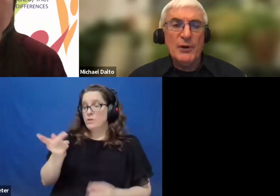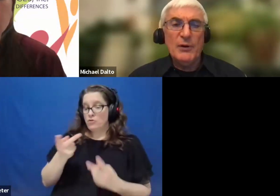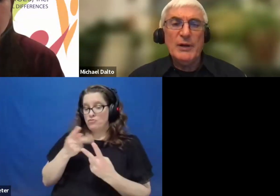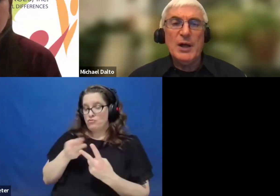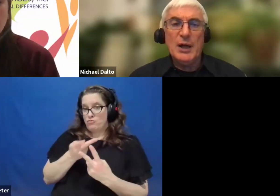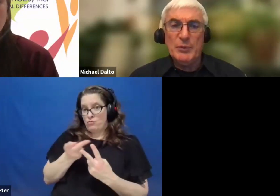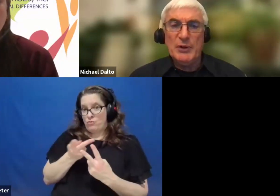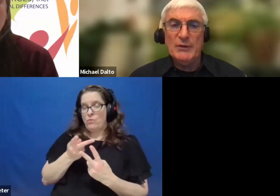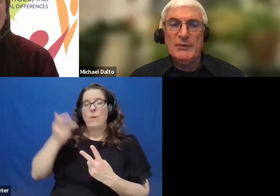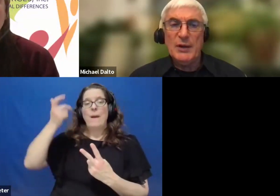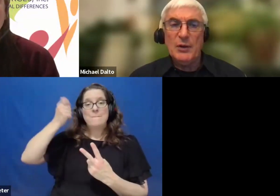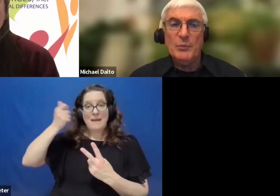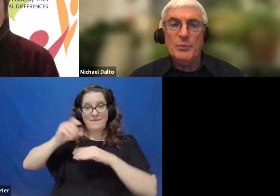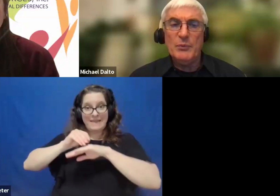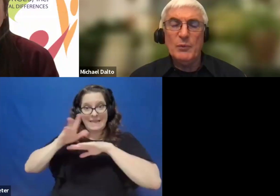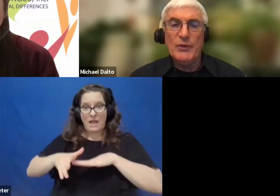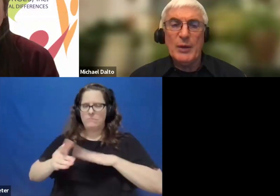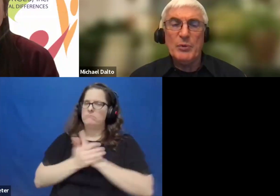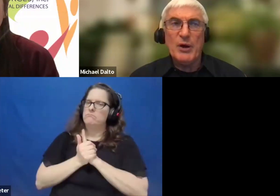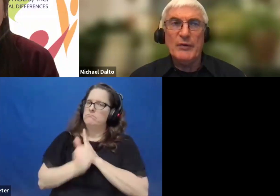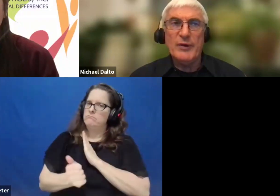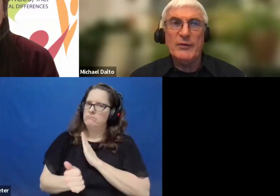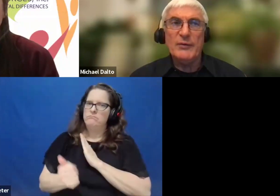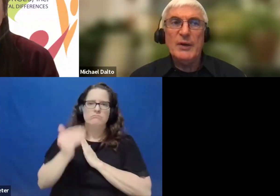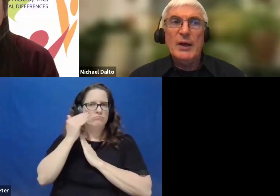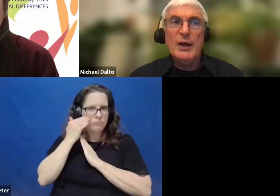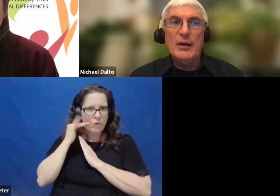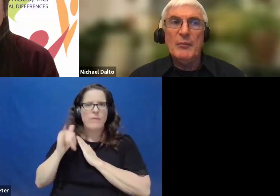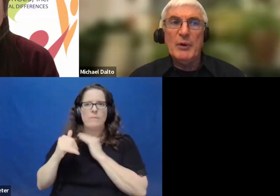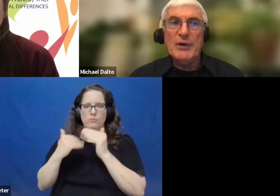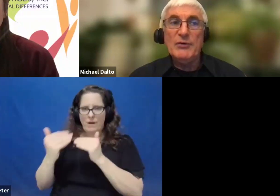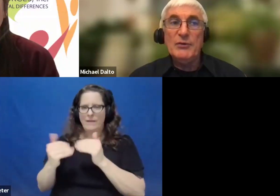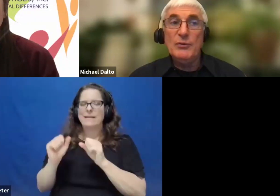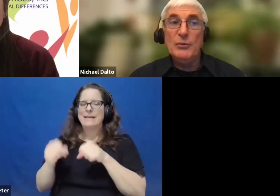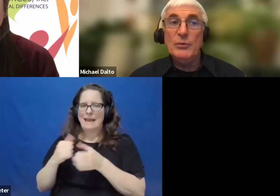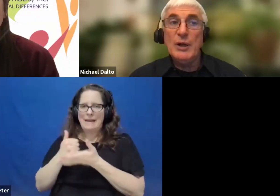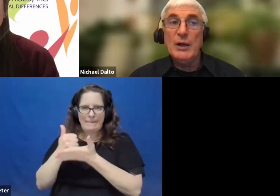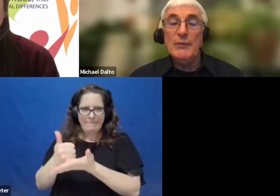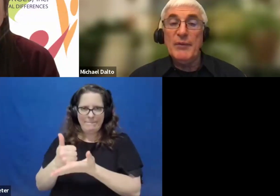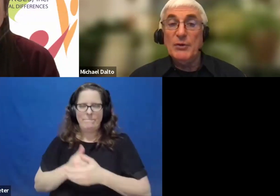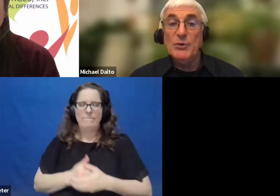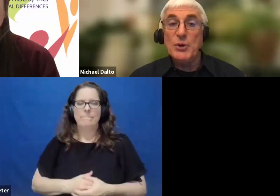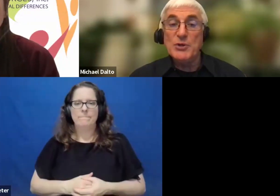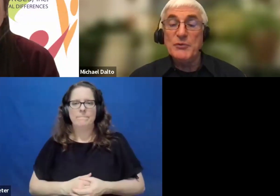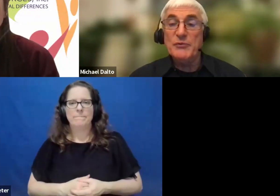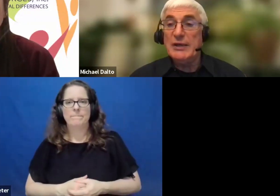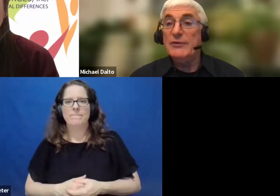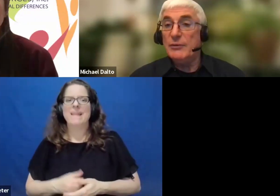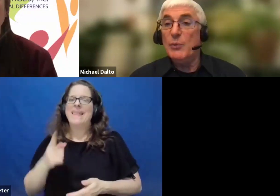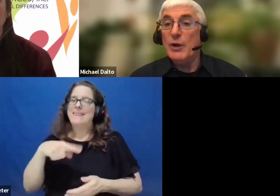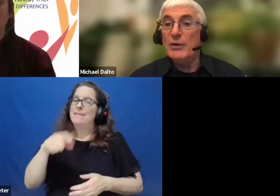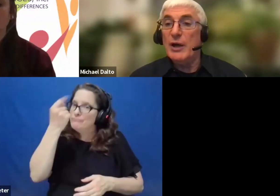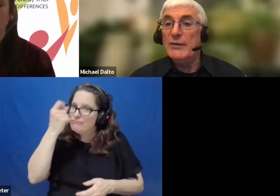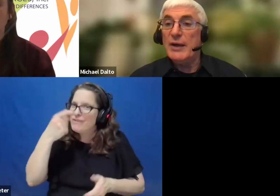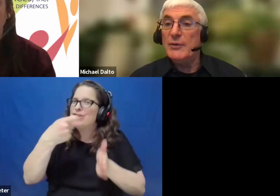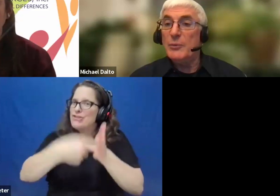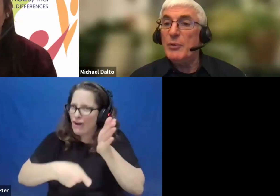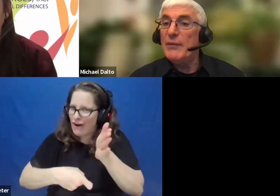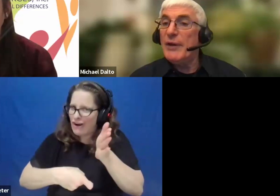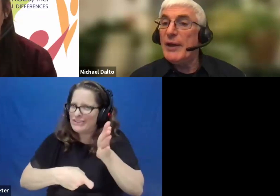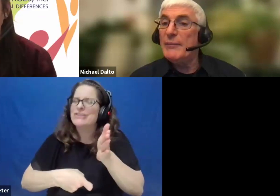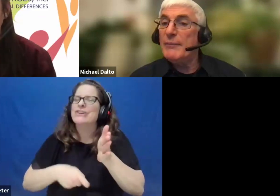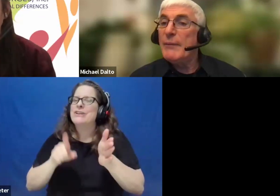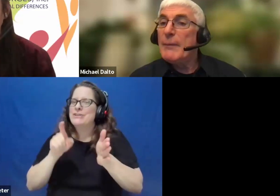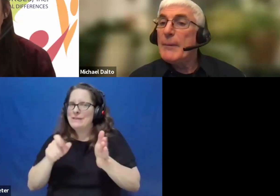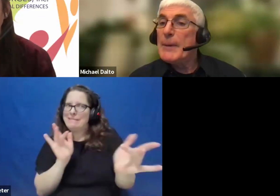be very competent to help with that process. But they do charge a fee. So you'd want to contact them